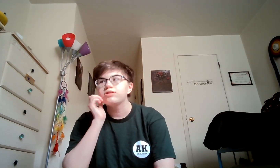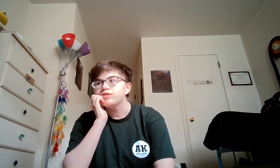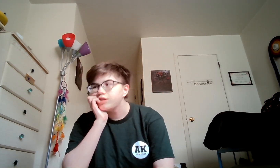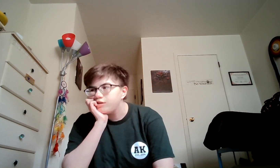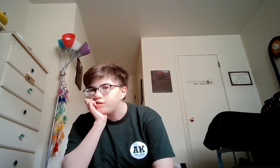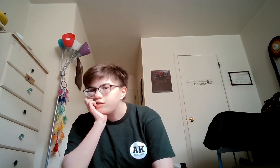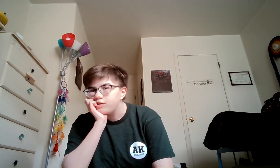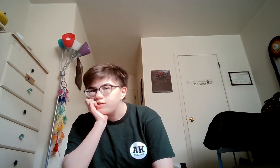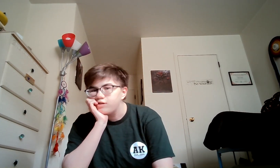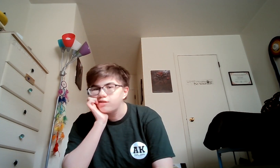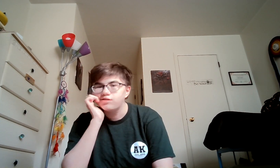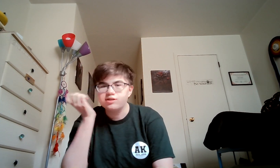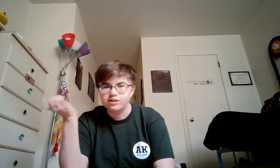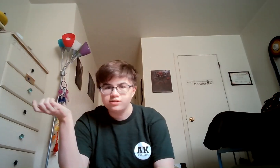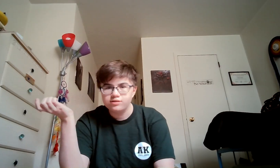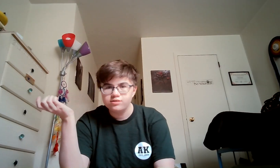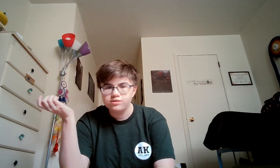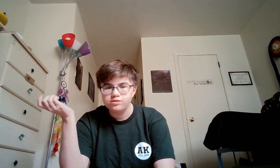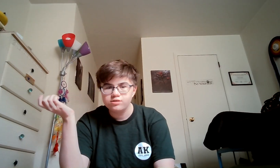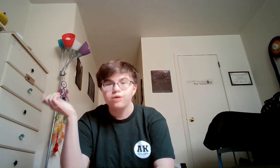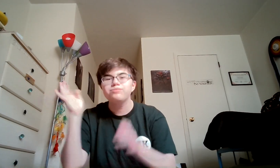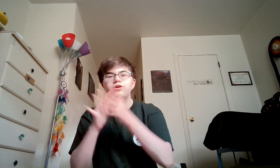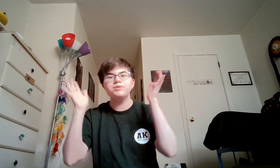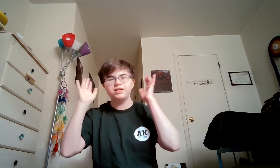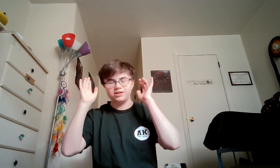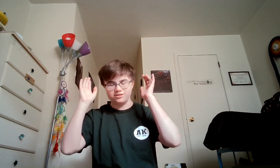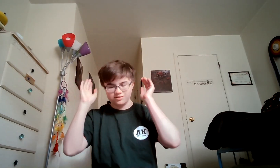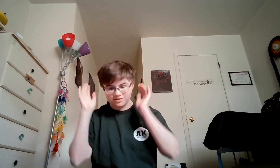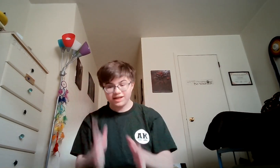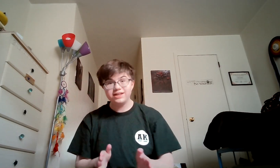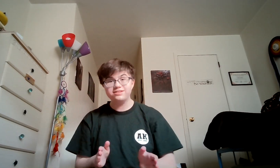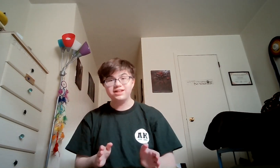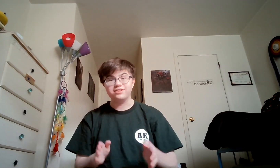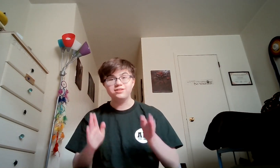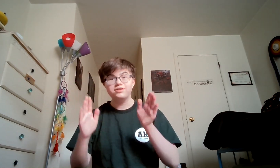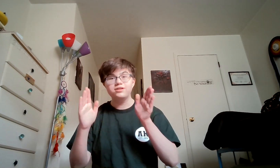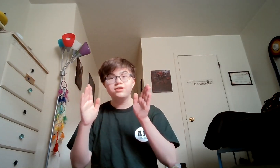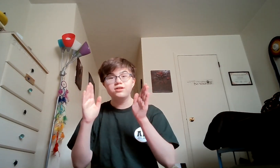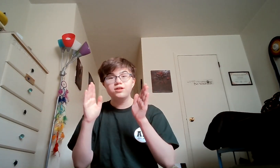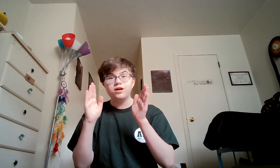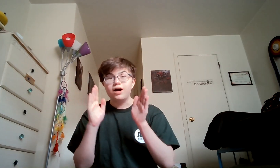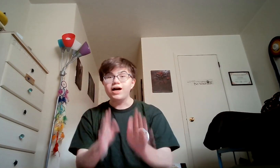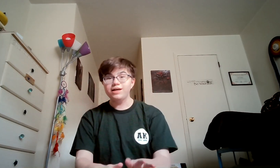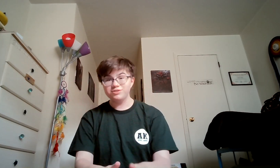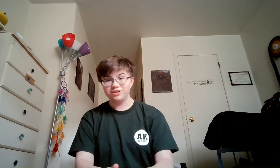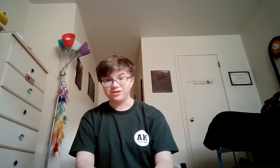I think that's it. Oh my god. The ASL. I'm sorry.